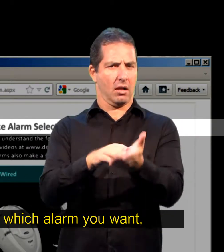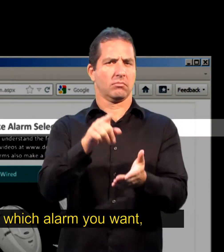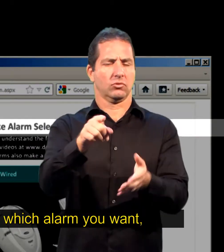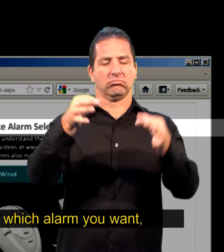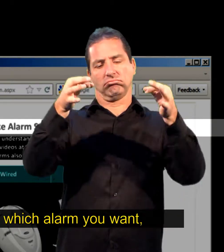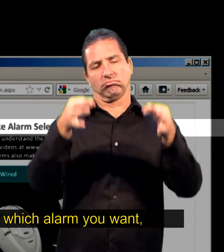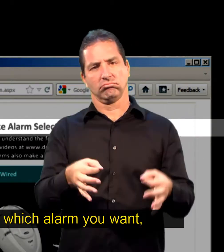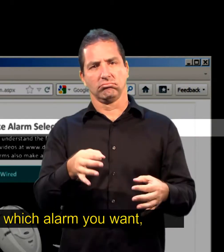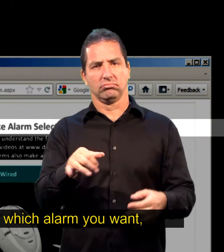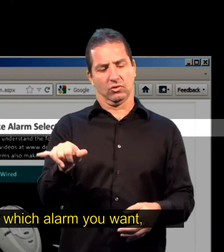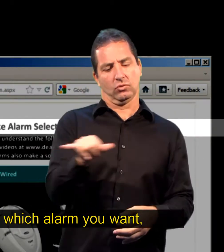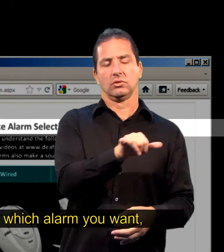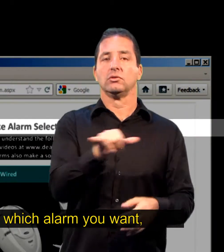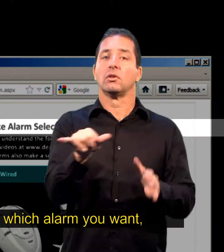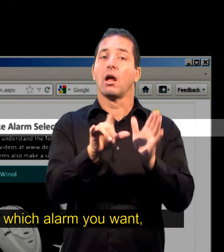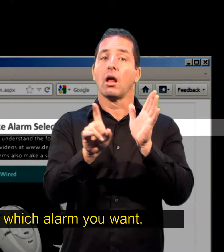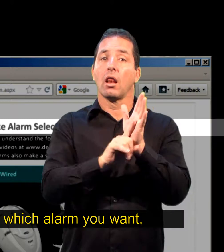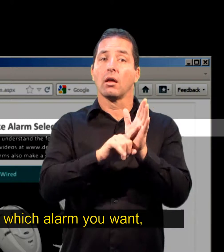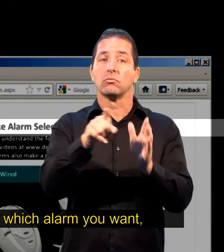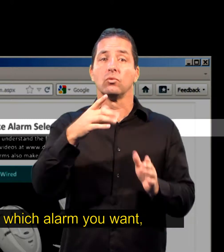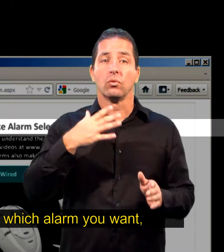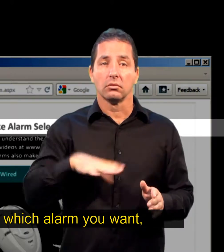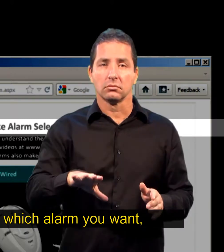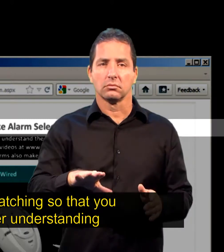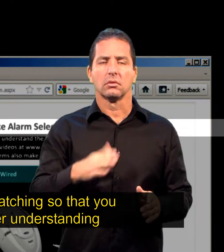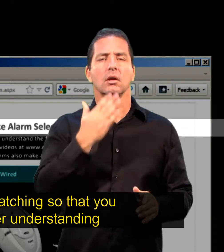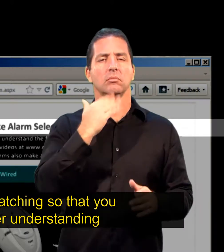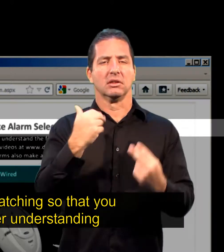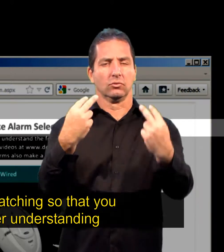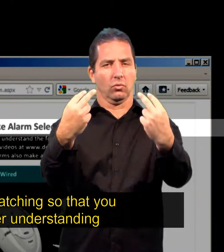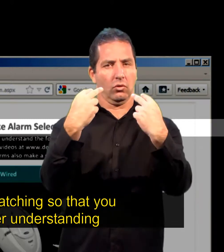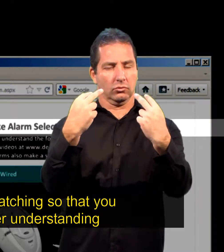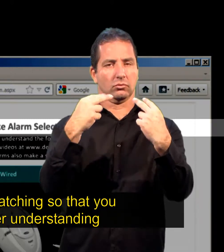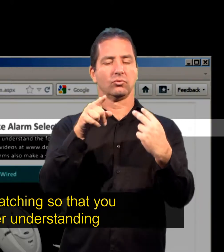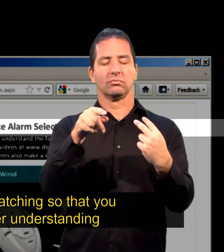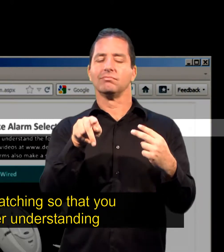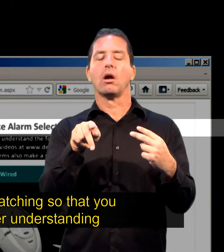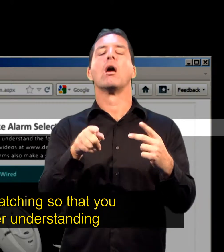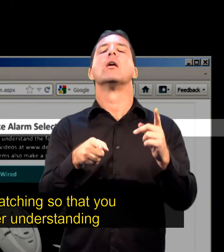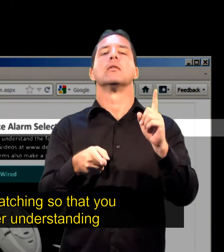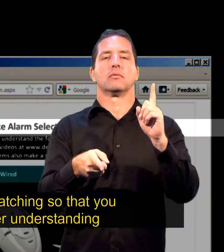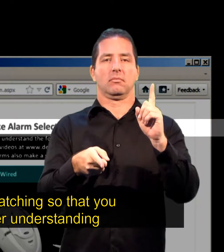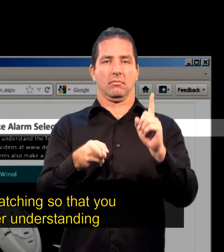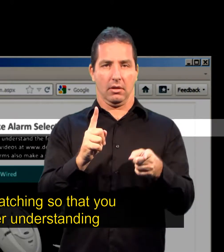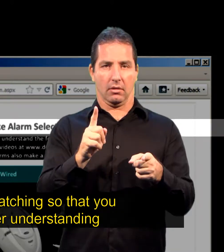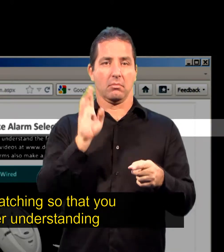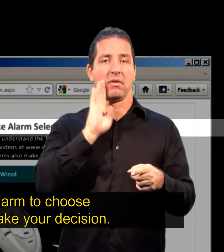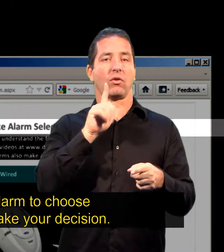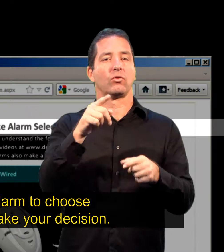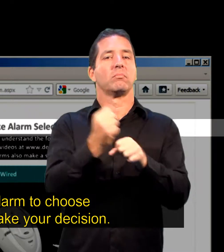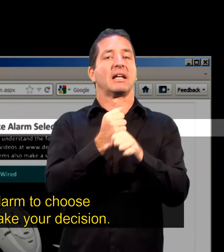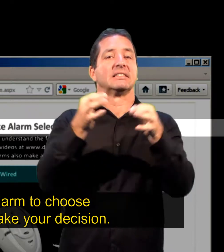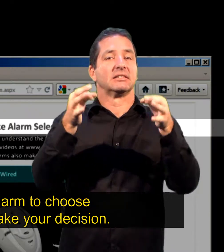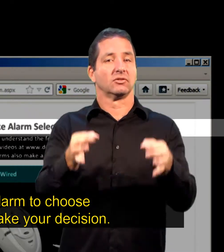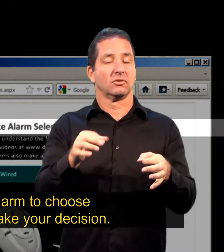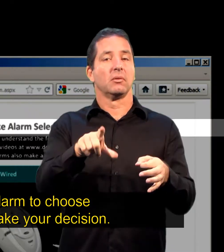To help you decide which alarm you want, please keep watching so that you have a better understanding of which alarm to